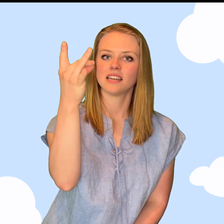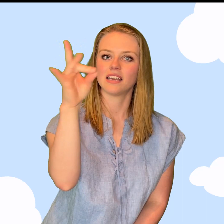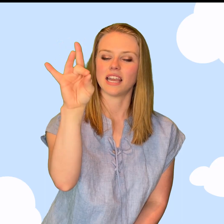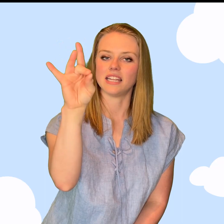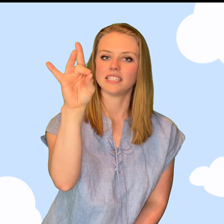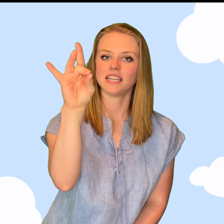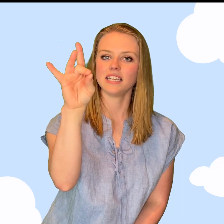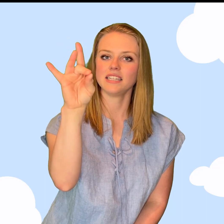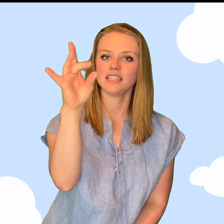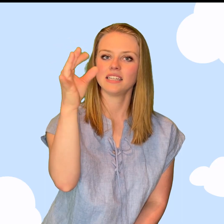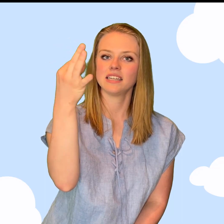18,